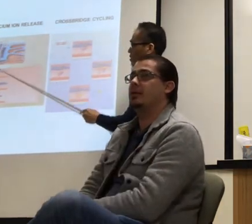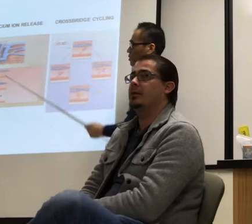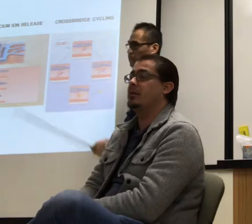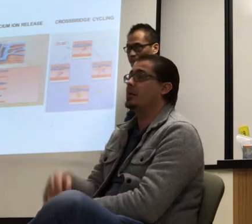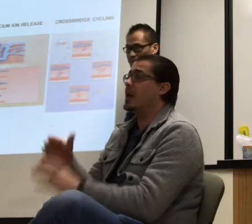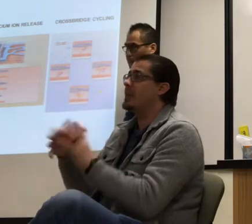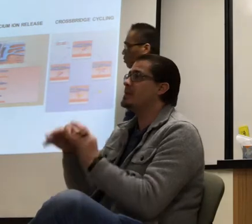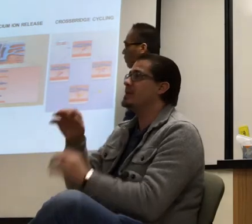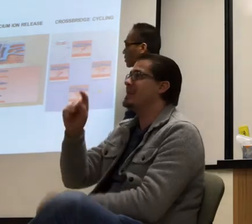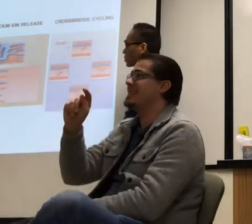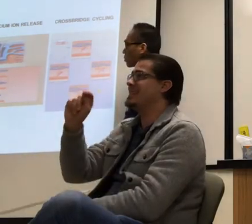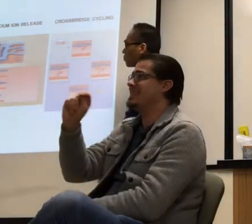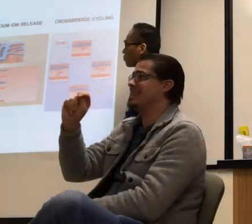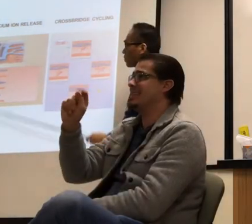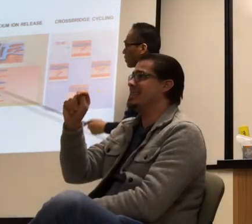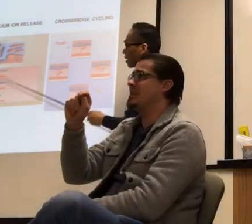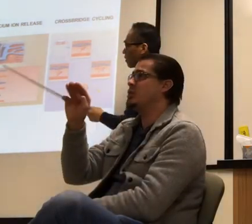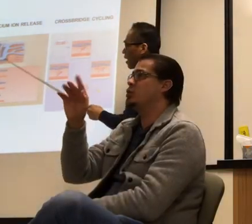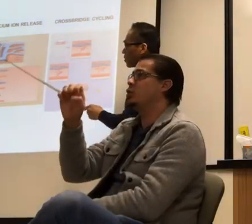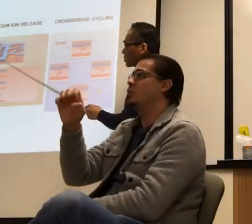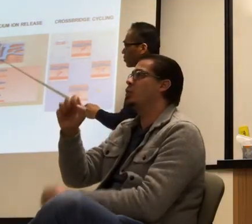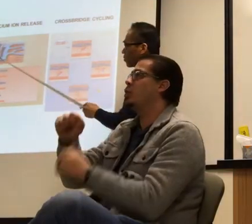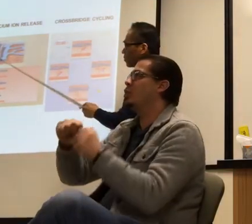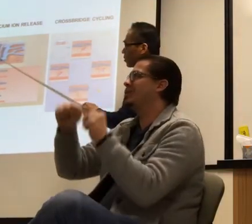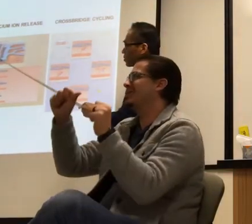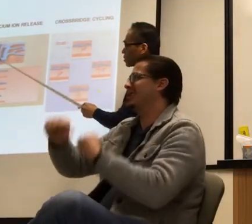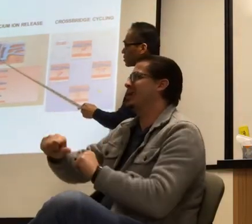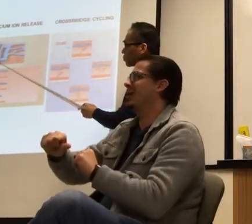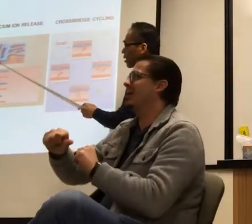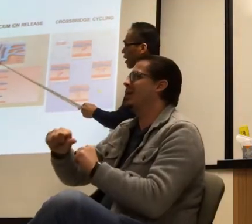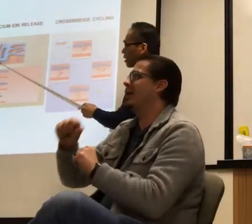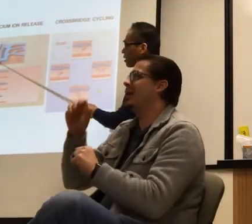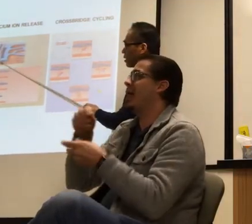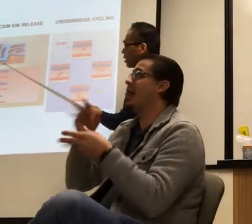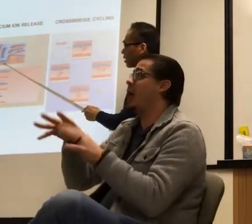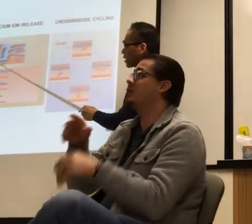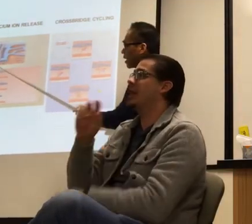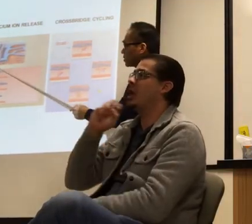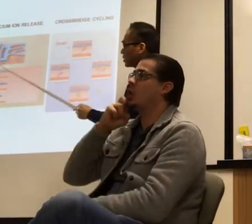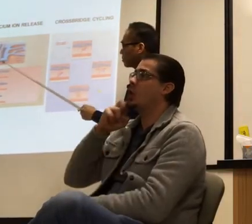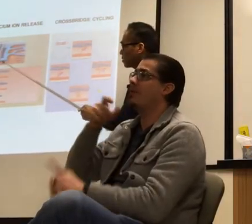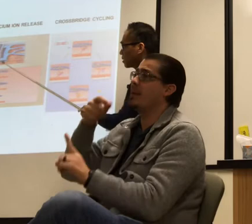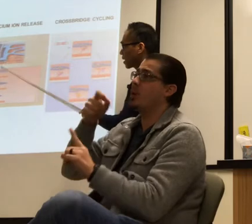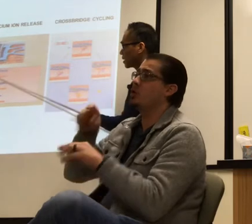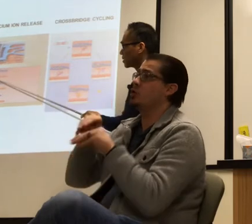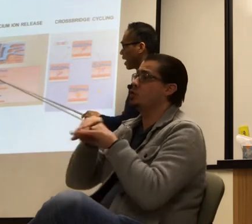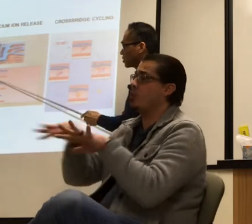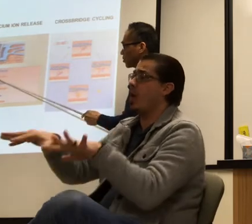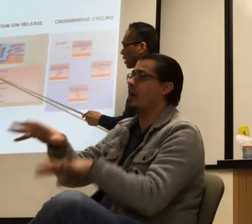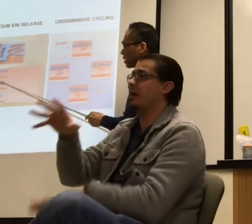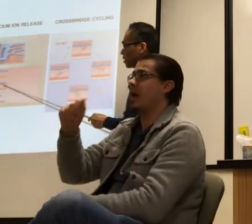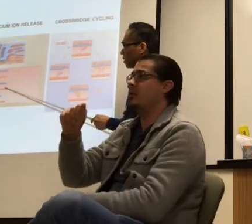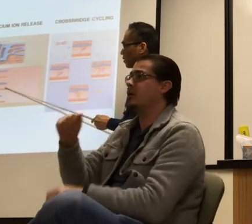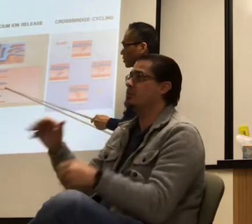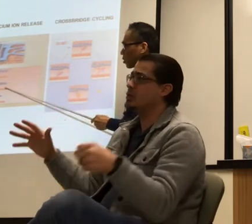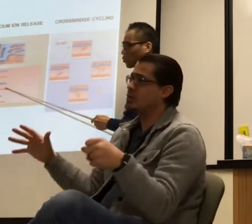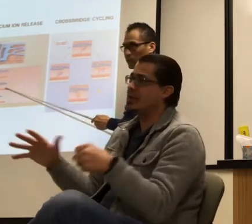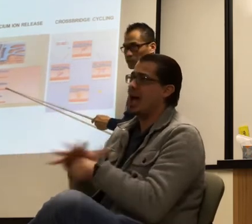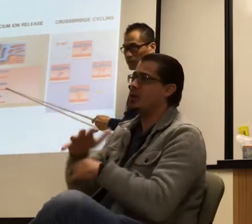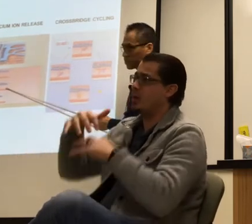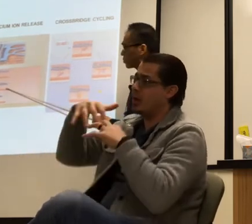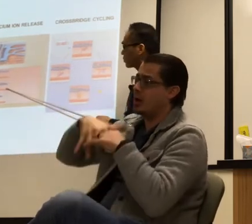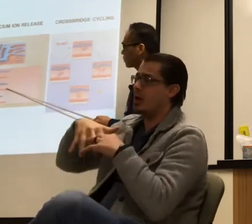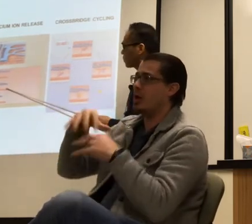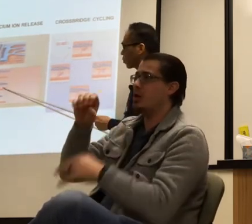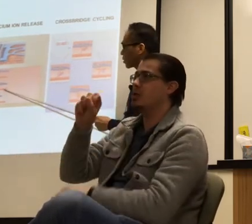T-tubule system in the skeletal muscle that allows the nerve impulse to spread and calcium to kind of saturate the